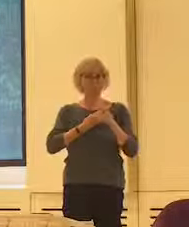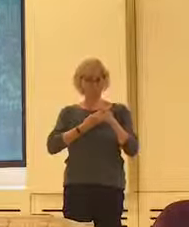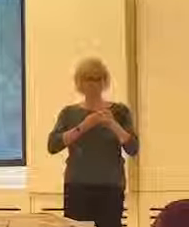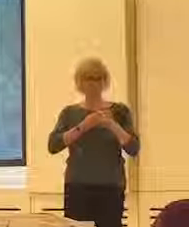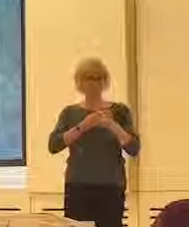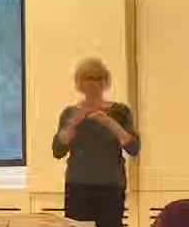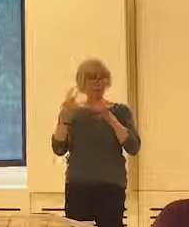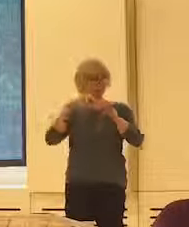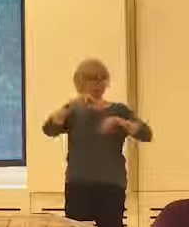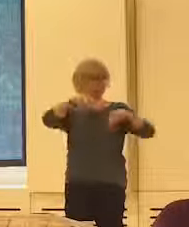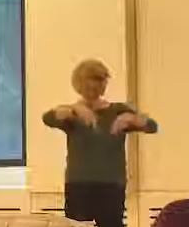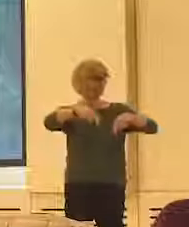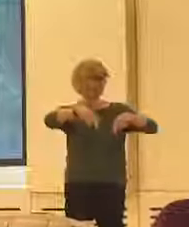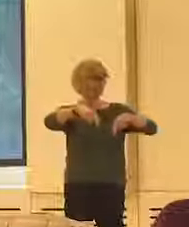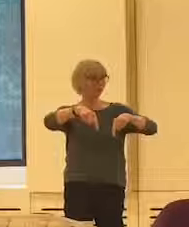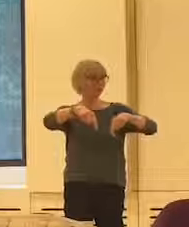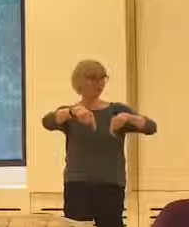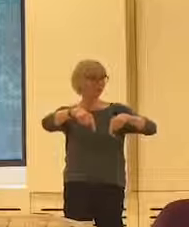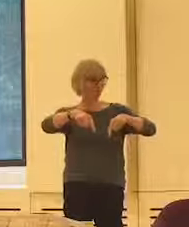doing human rights, they're visited here.